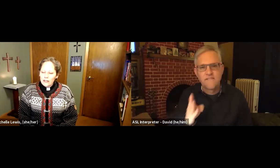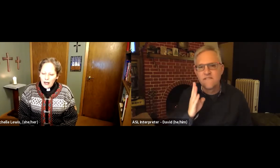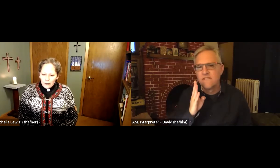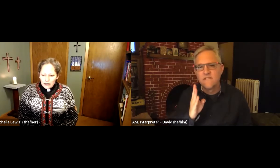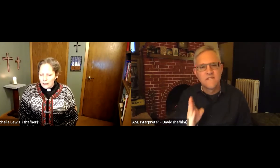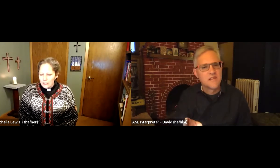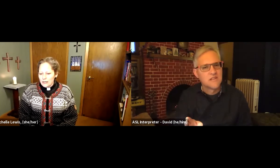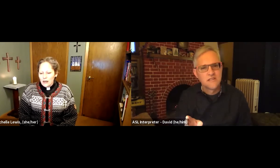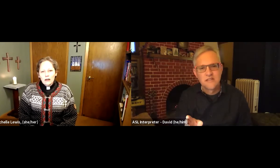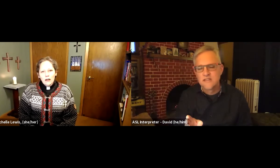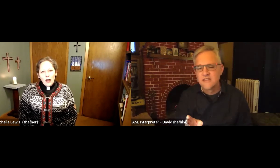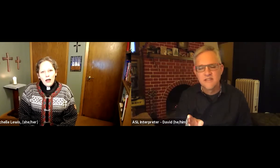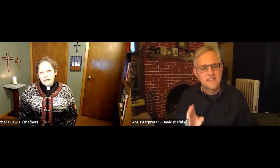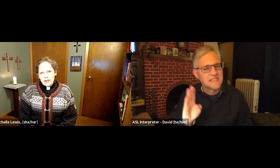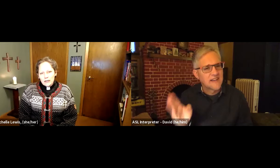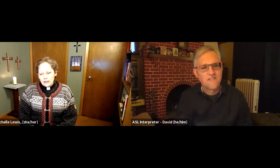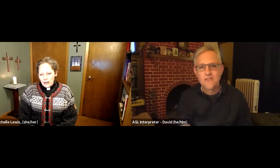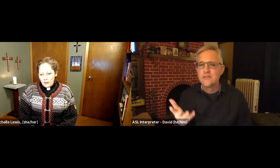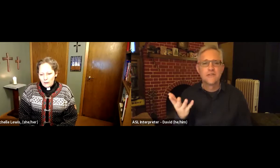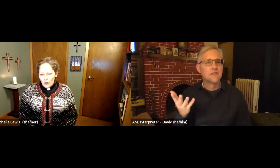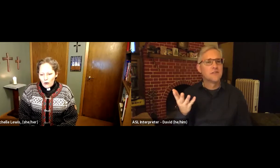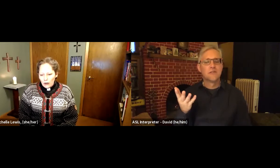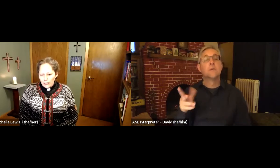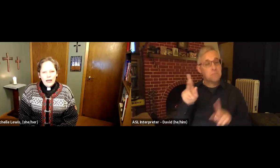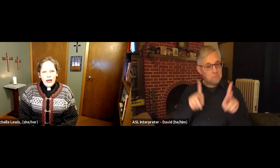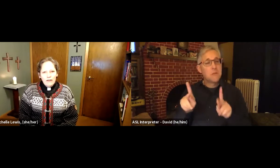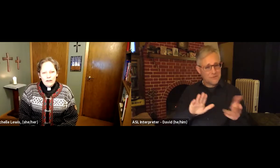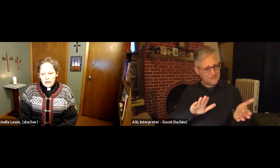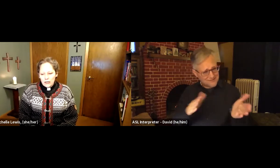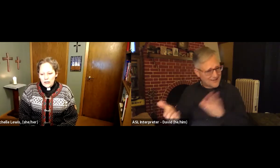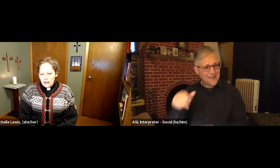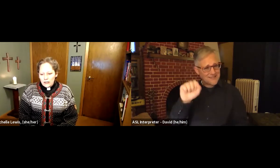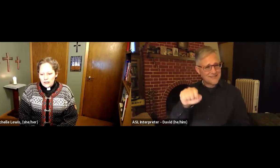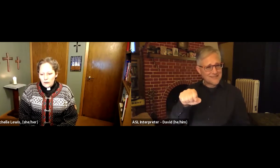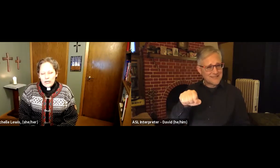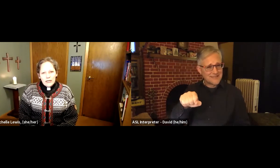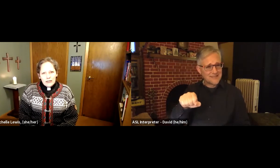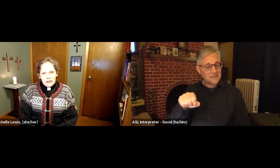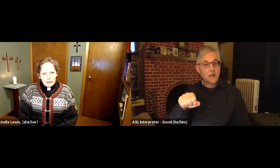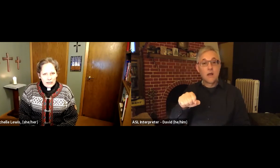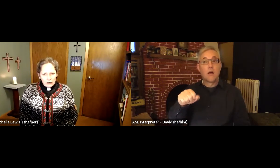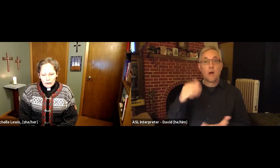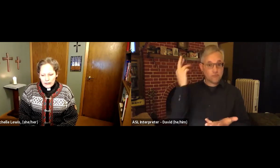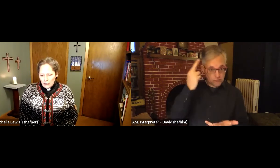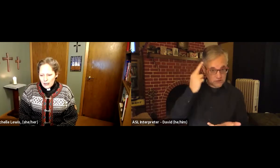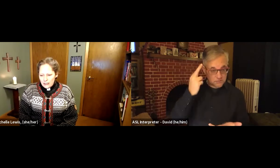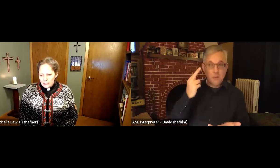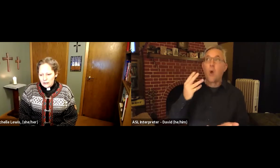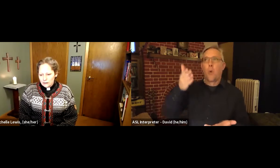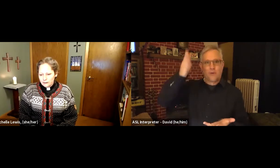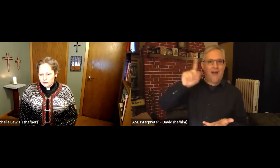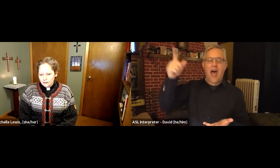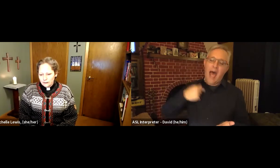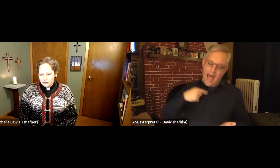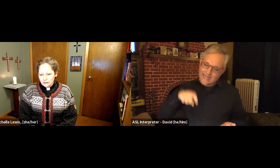but not because God needed them more in heaven than we need them here with us.